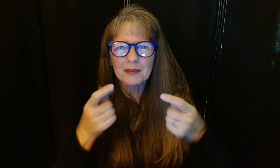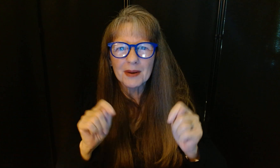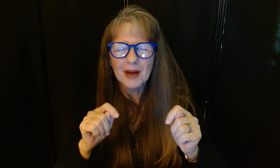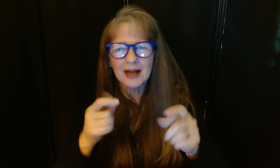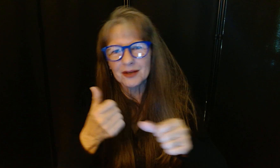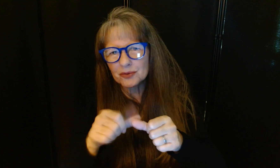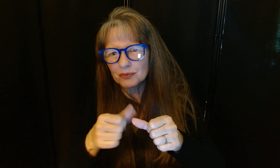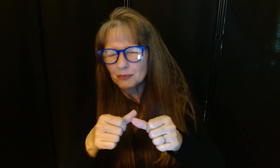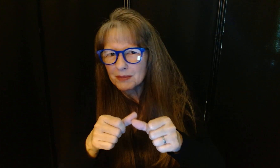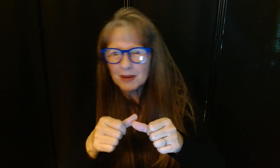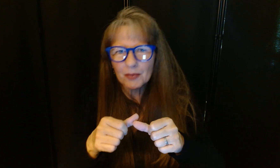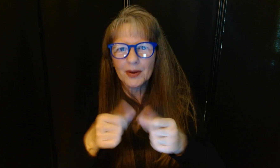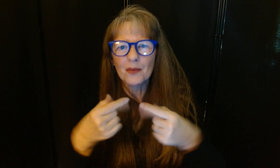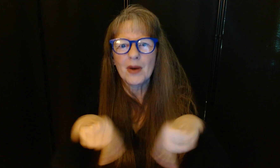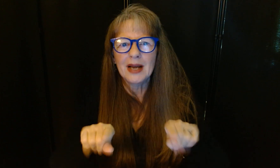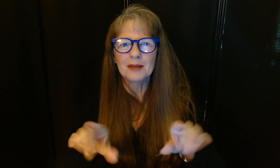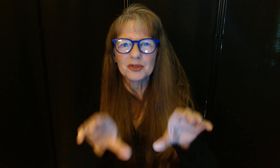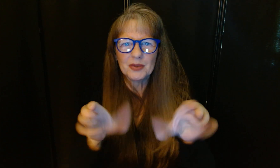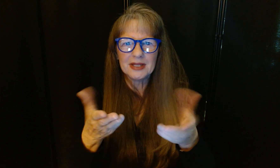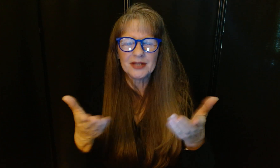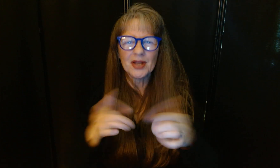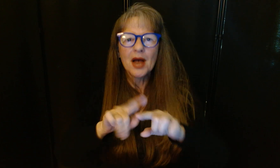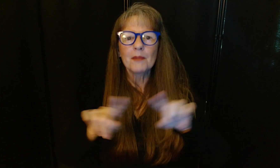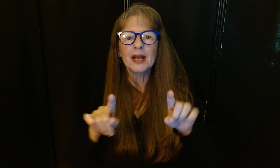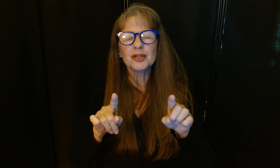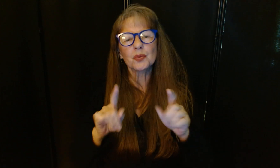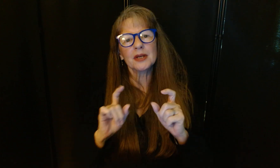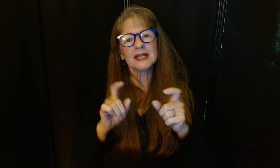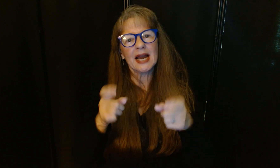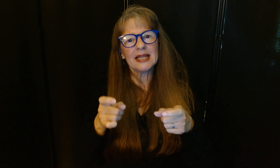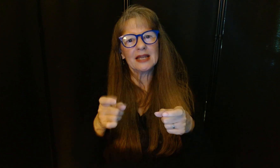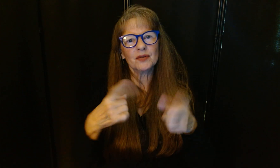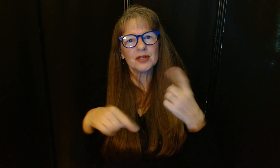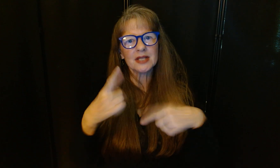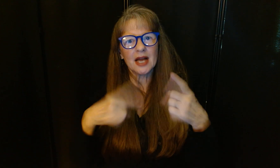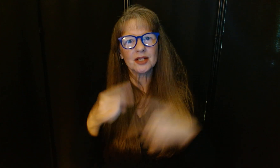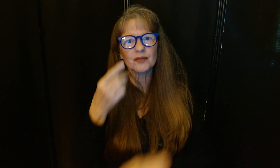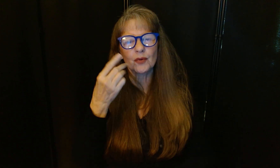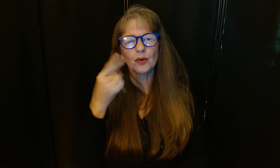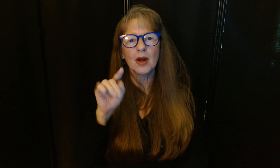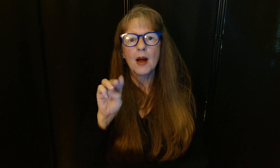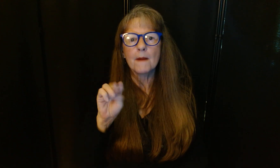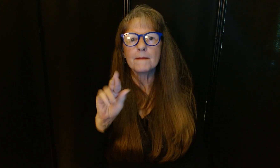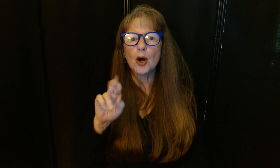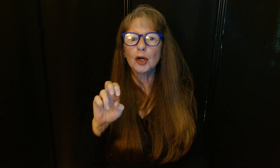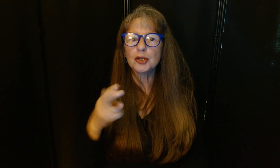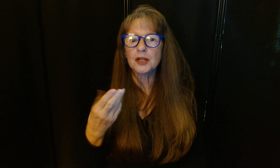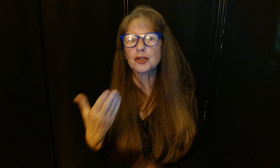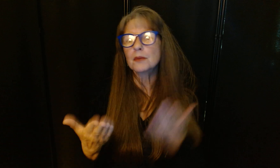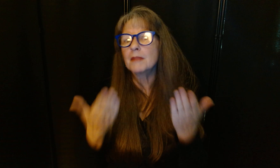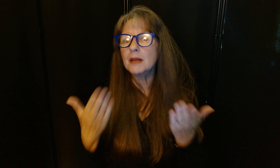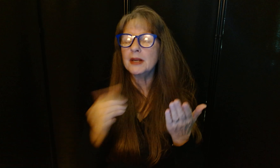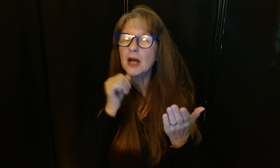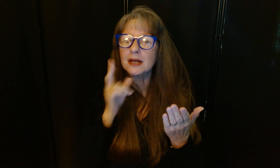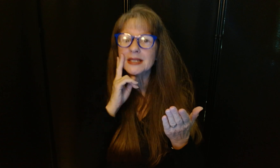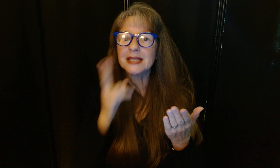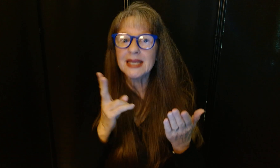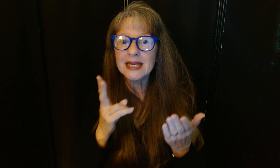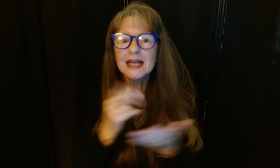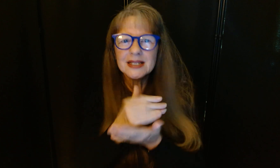I can remember it while I'm doing this. But I just wanted to kind of give you the signs for March that you maybe not see, and some you're